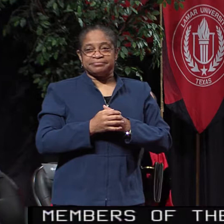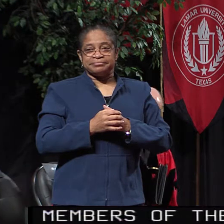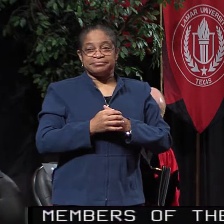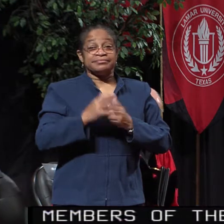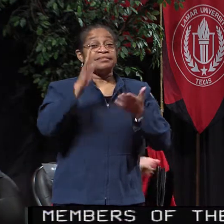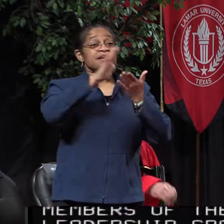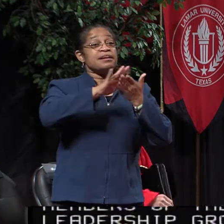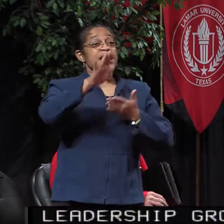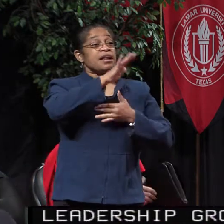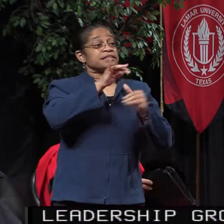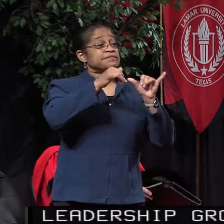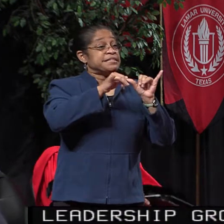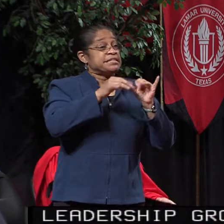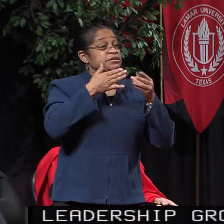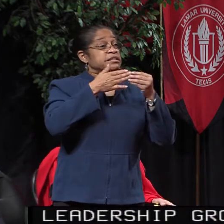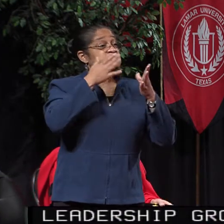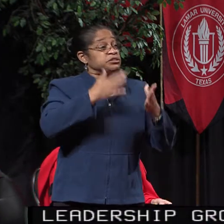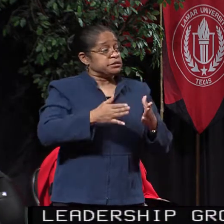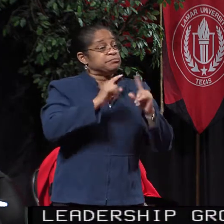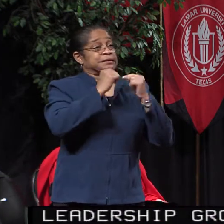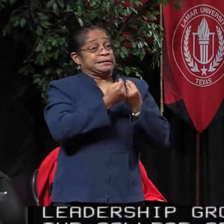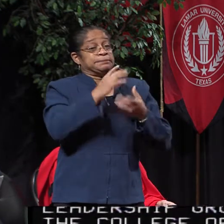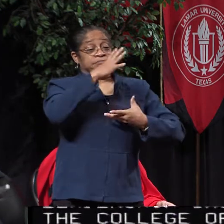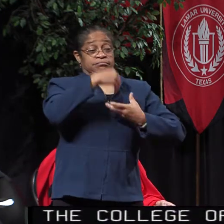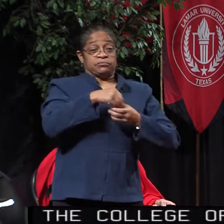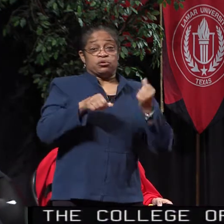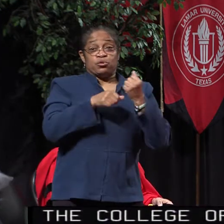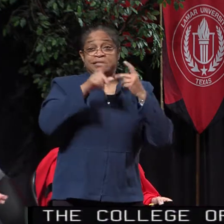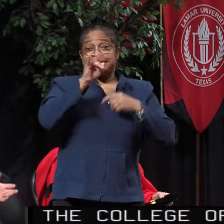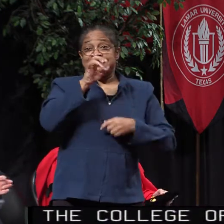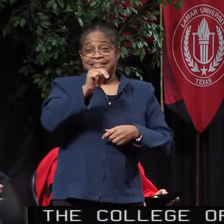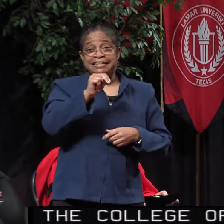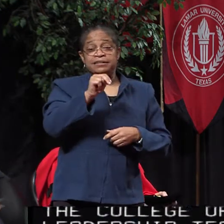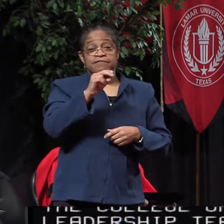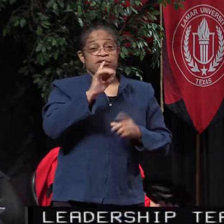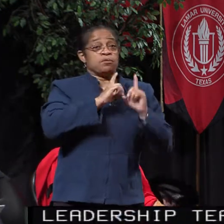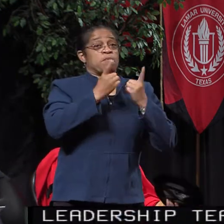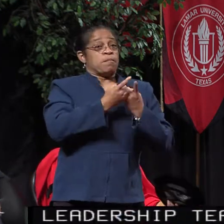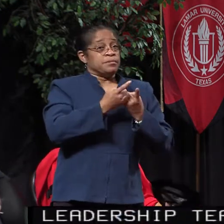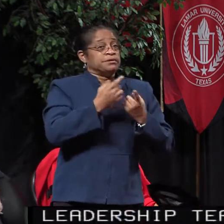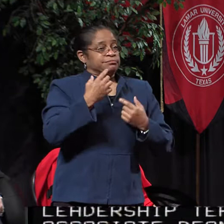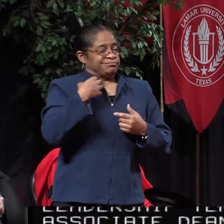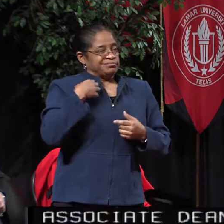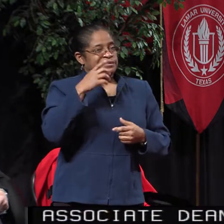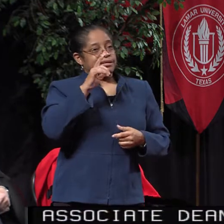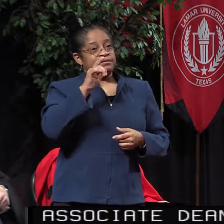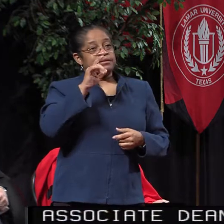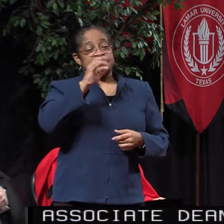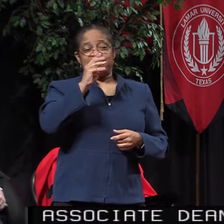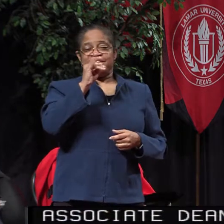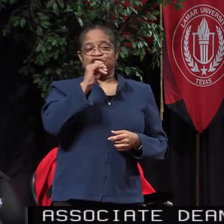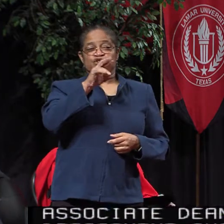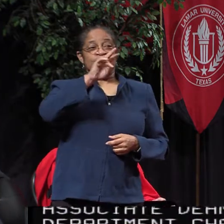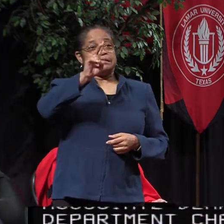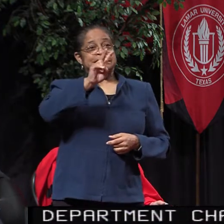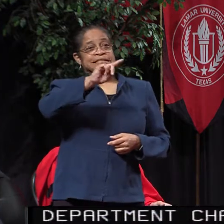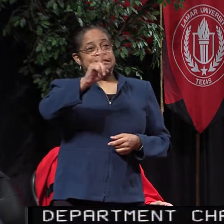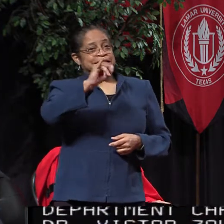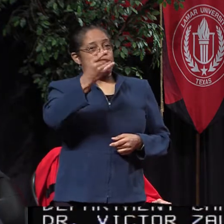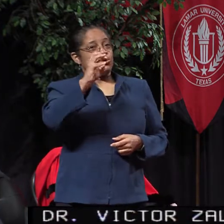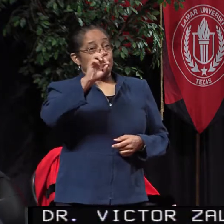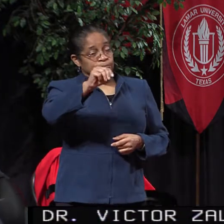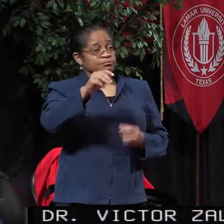The College of Engineering Leadership Team includes the Associate Dean and 5 Department Chairs, Dr. Victor Zaloom, Associate Dean of